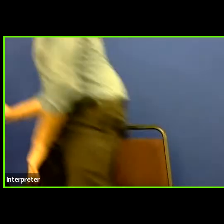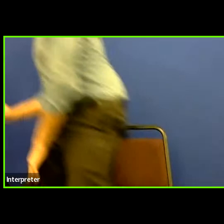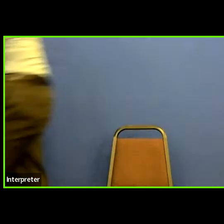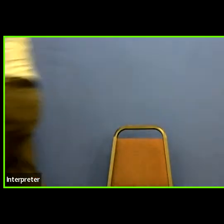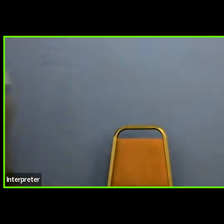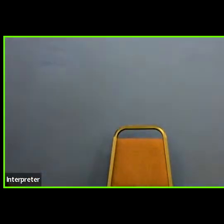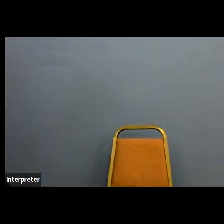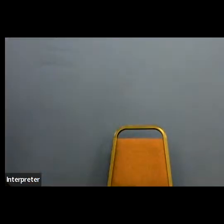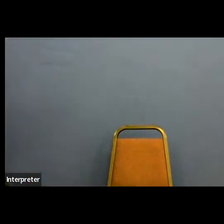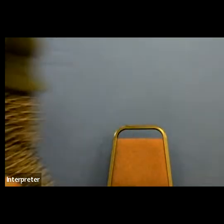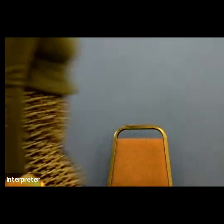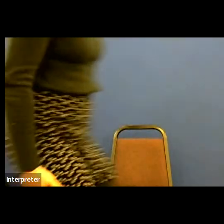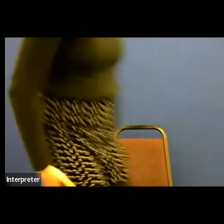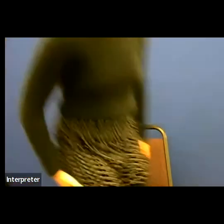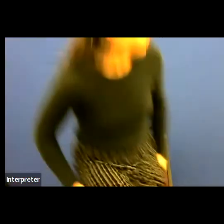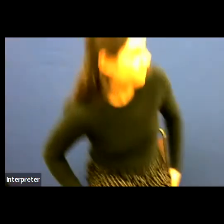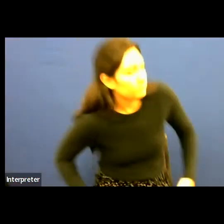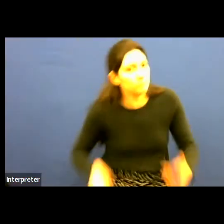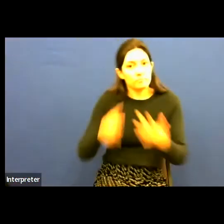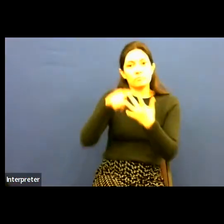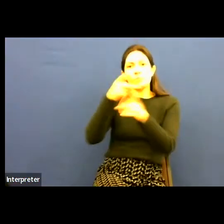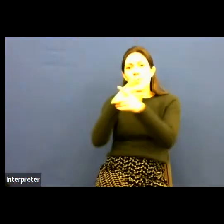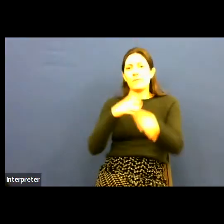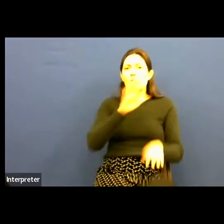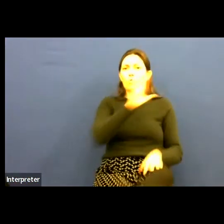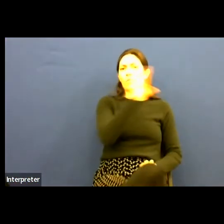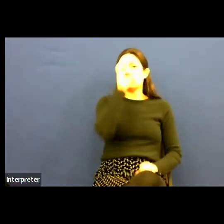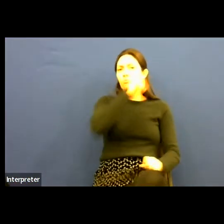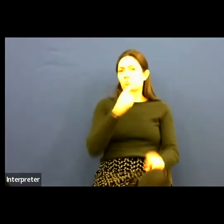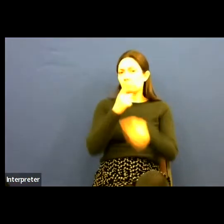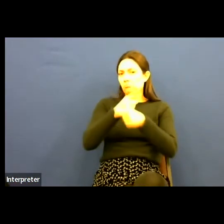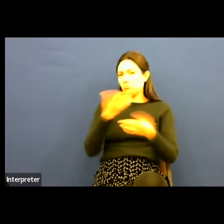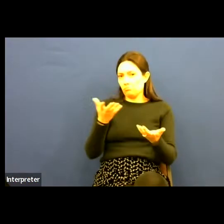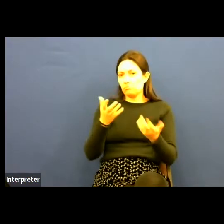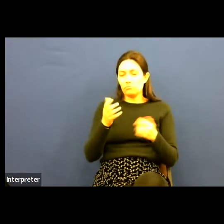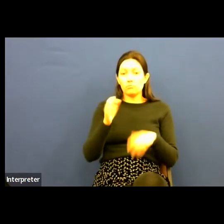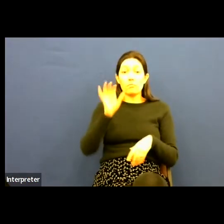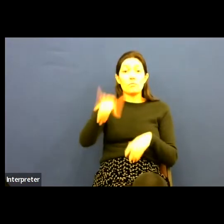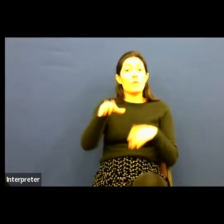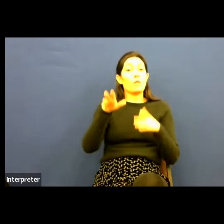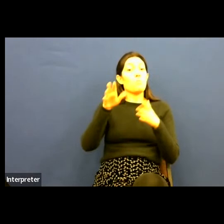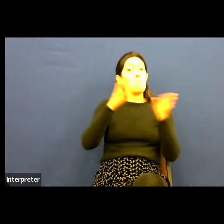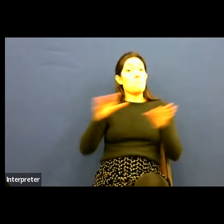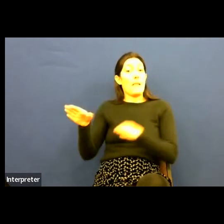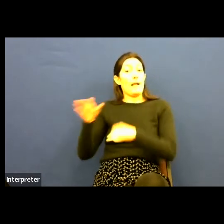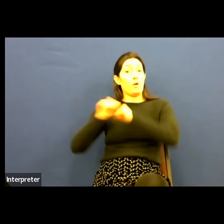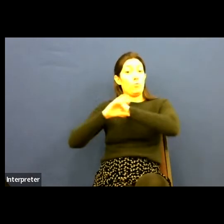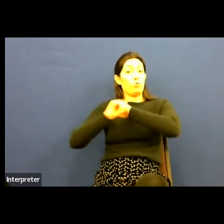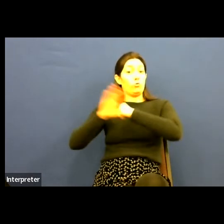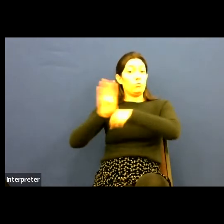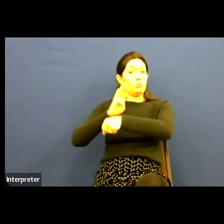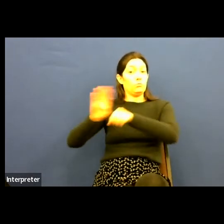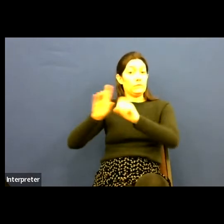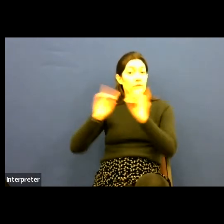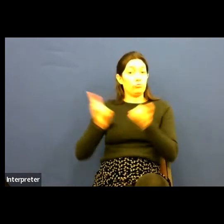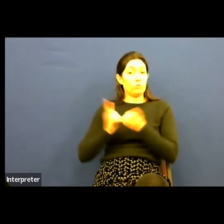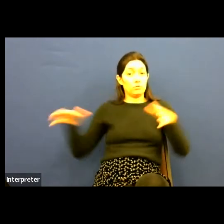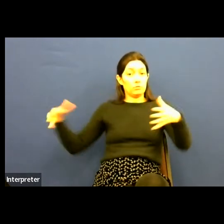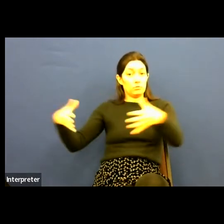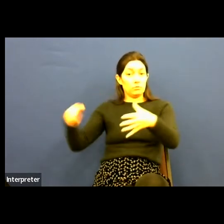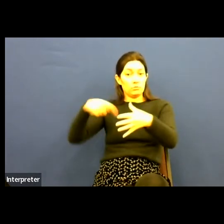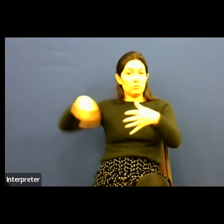have. So your assumptions are generally correct. It's where the planned commercial district